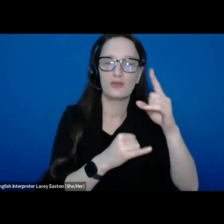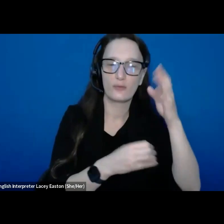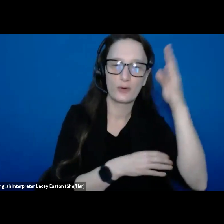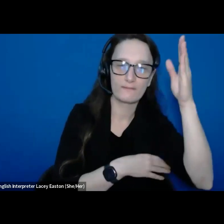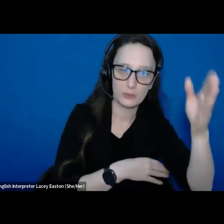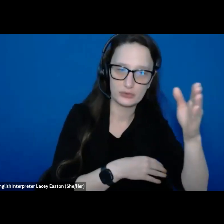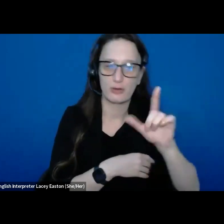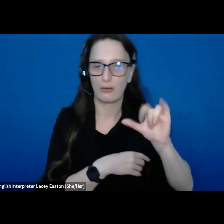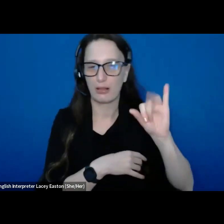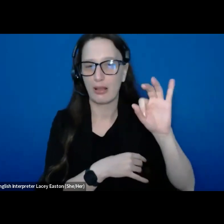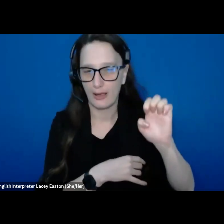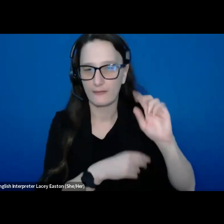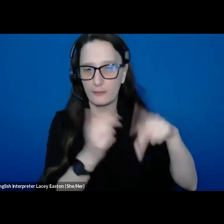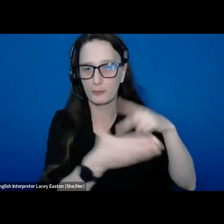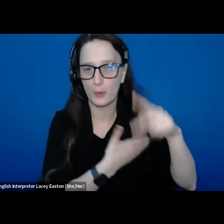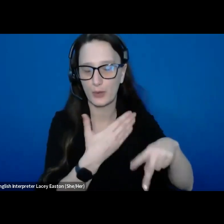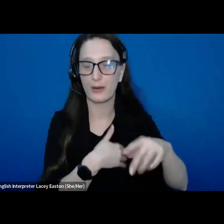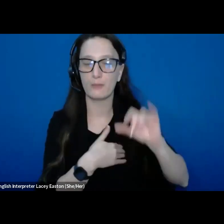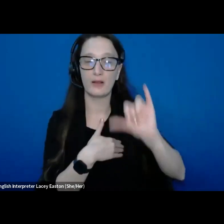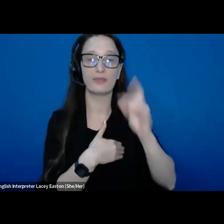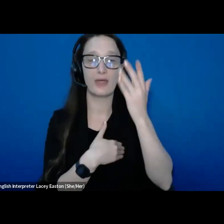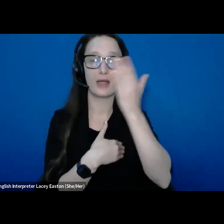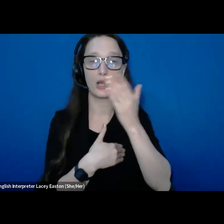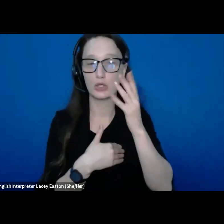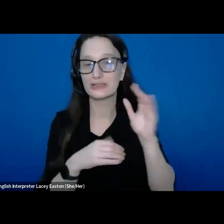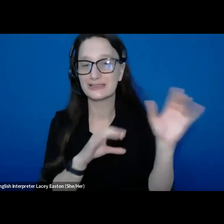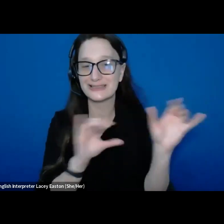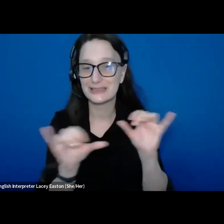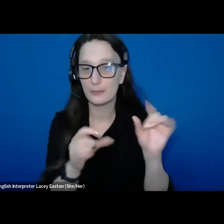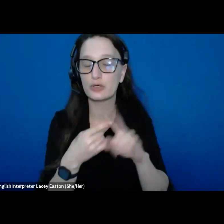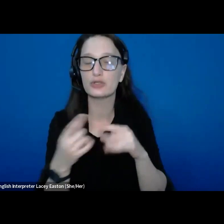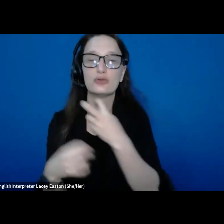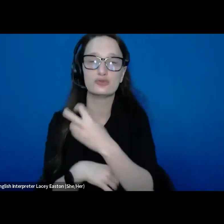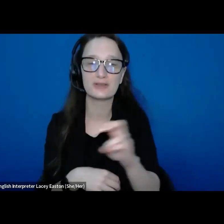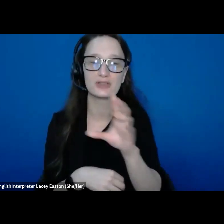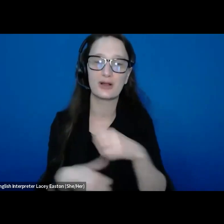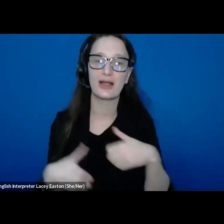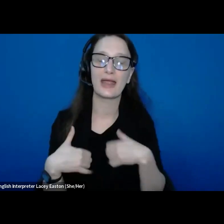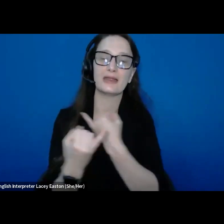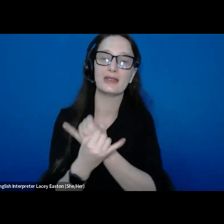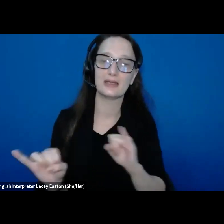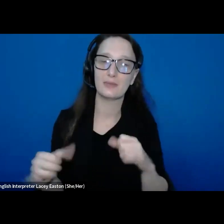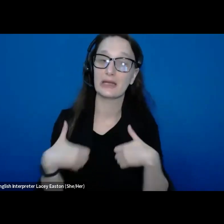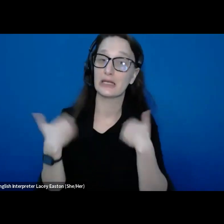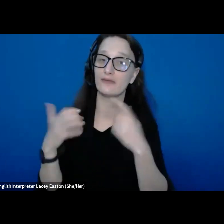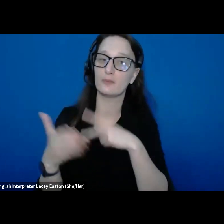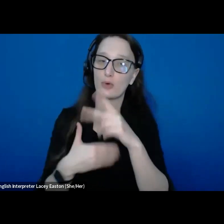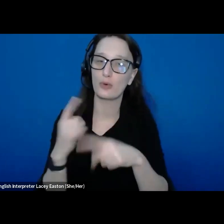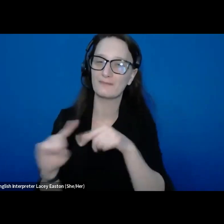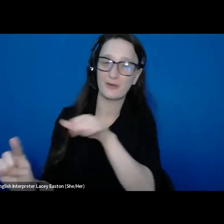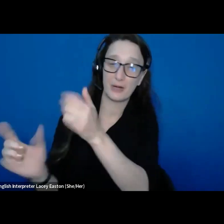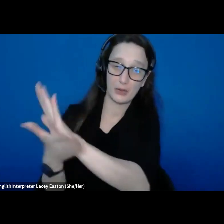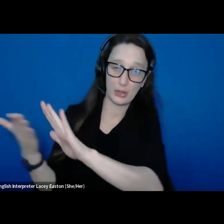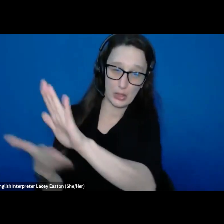life program, which looks very similar to the transition to independent living program from Taft College, that has been vendored. They